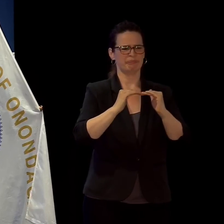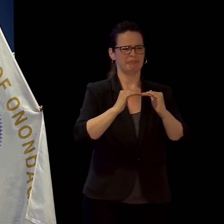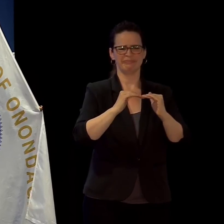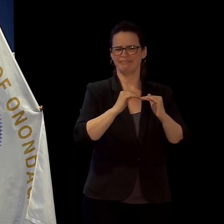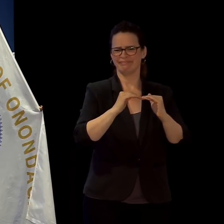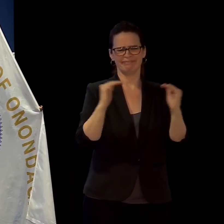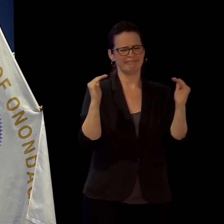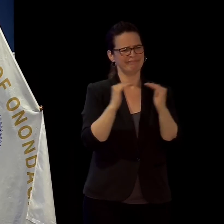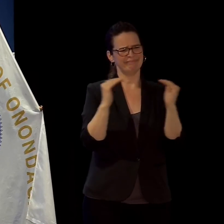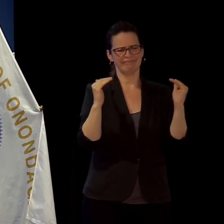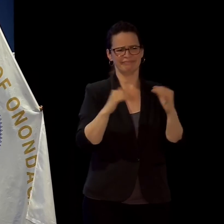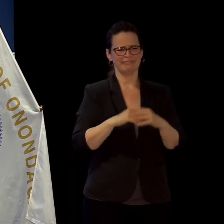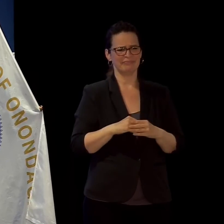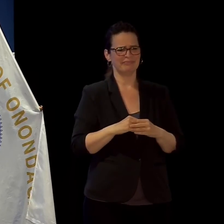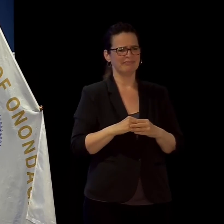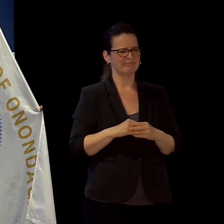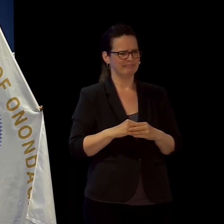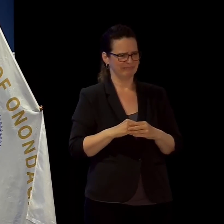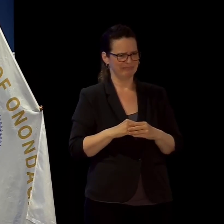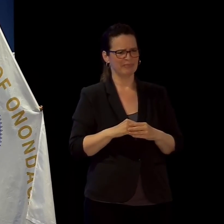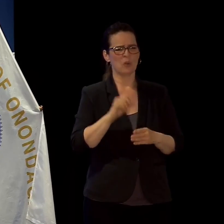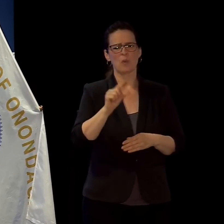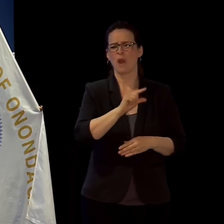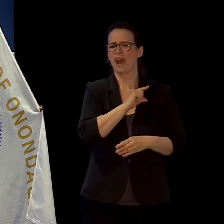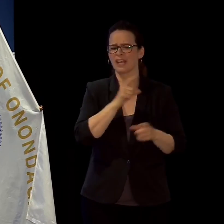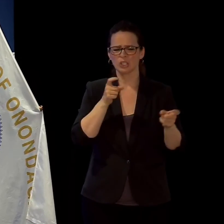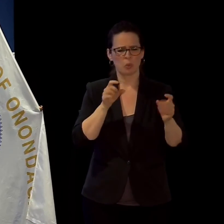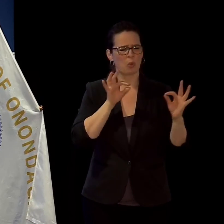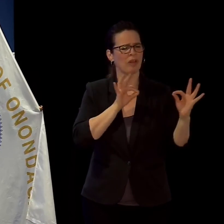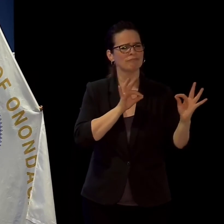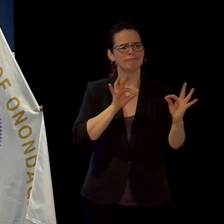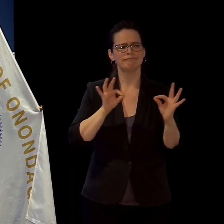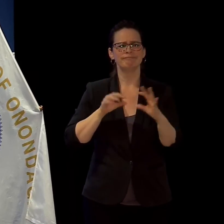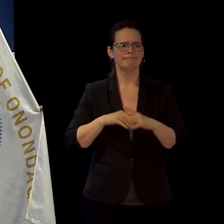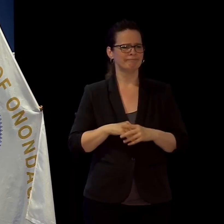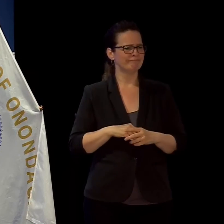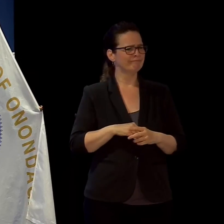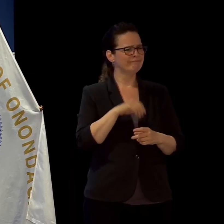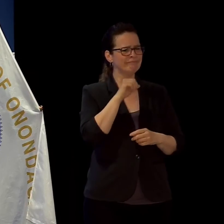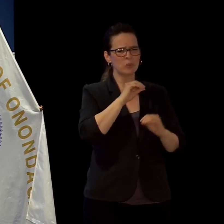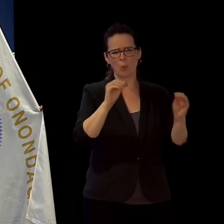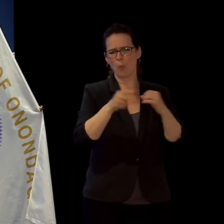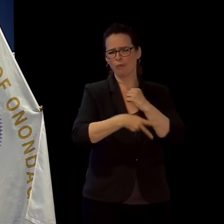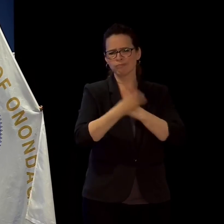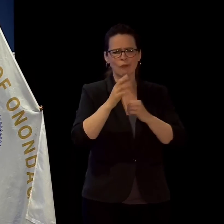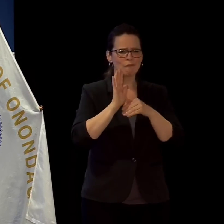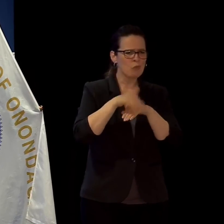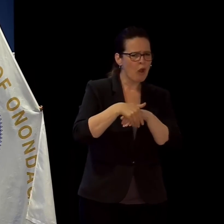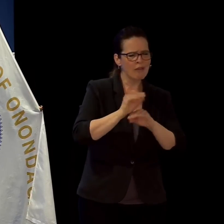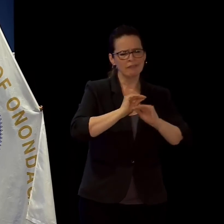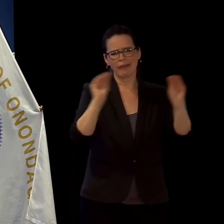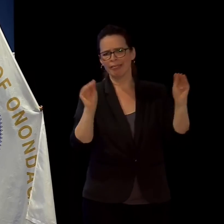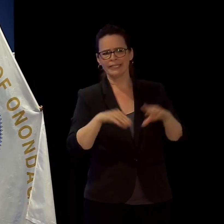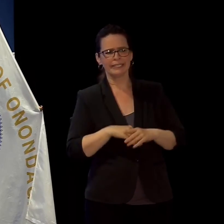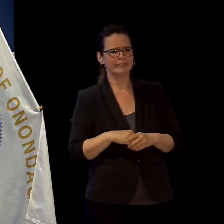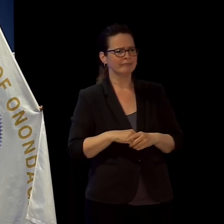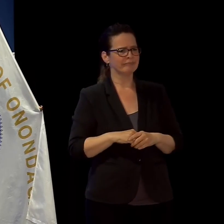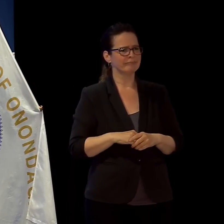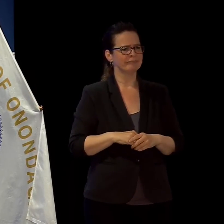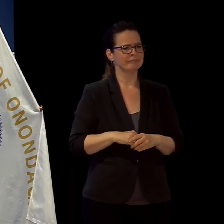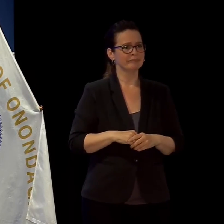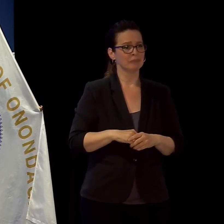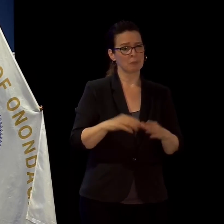there's various quality controls in place to make sure that fraud does not happen. I would